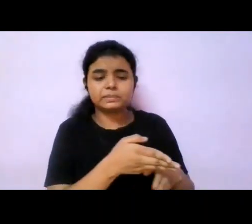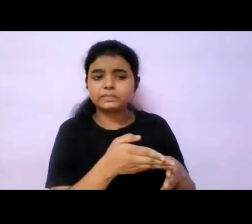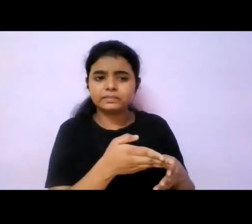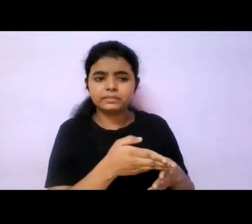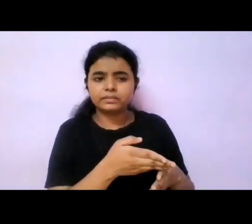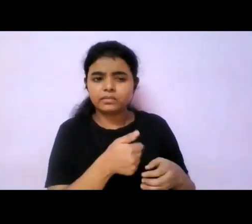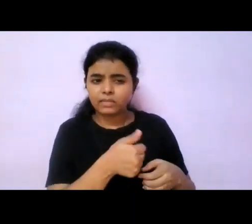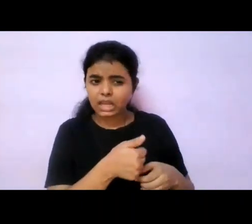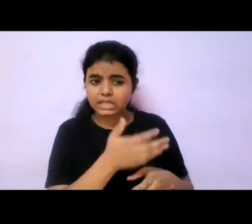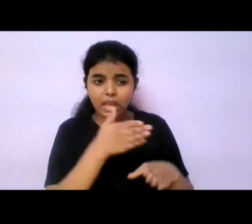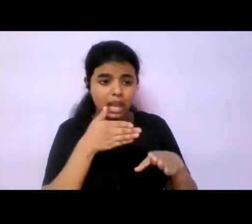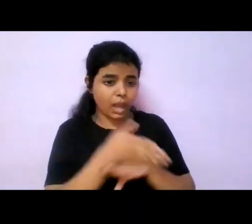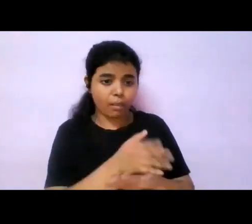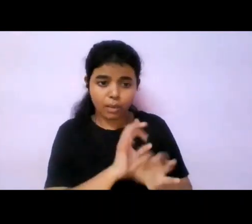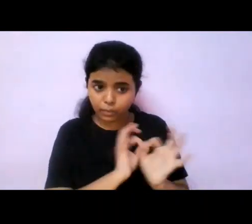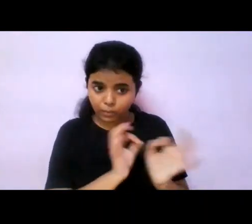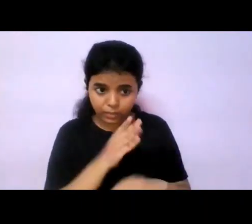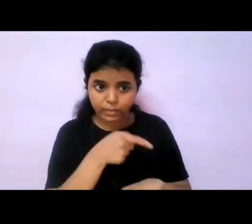not harmful?